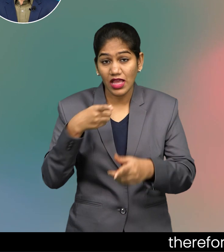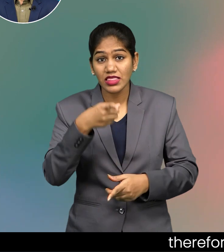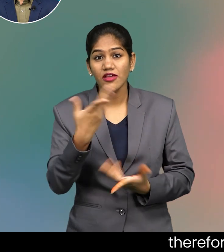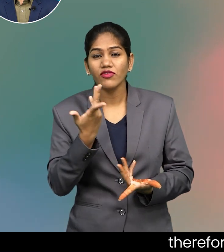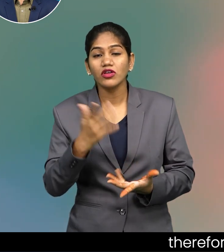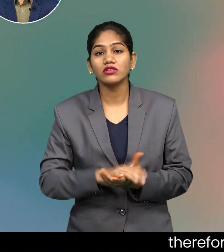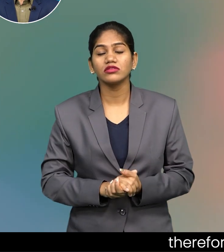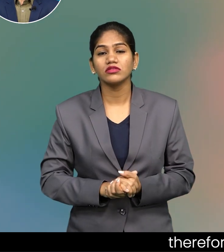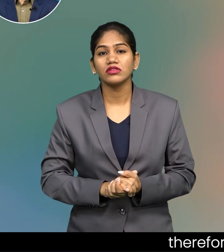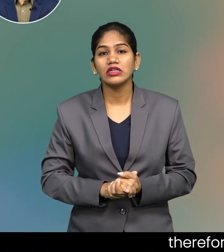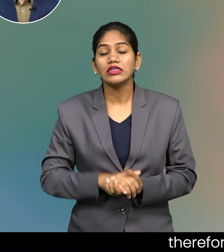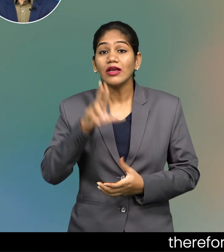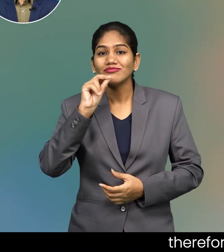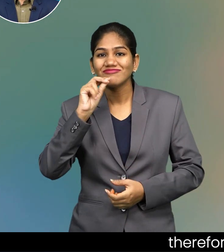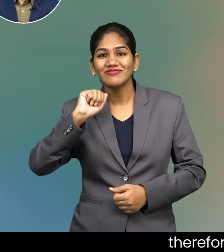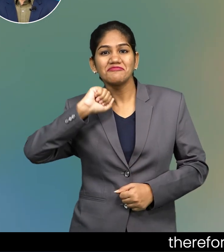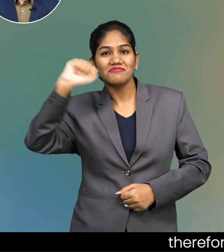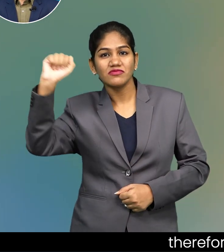therefore raised the slogan,